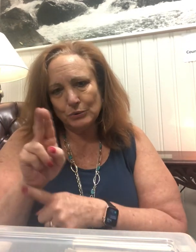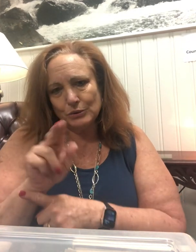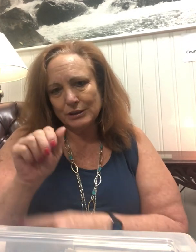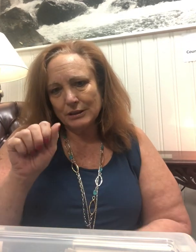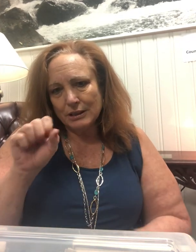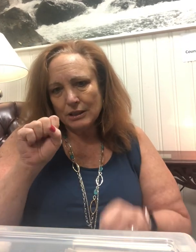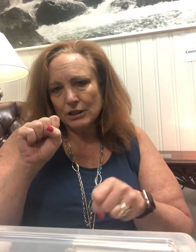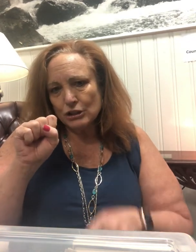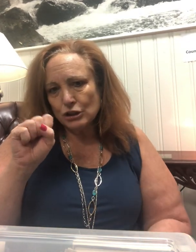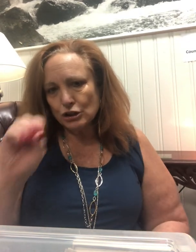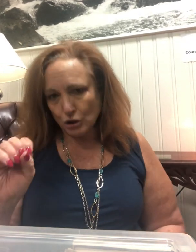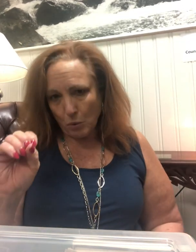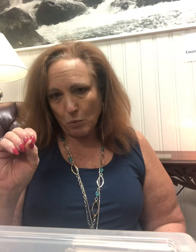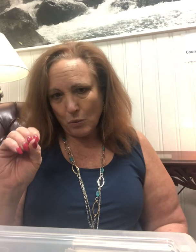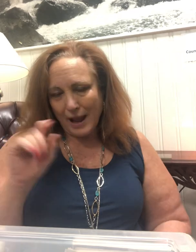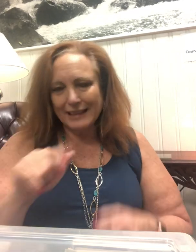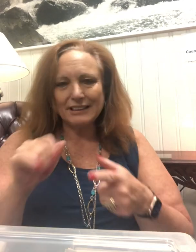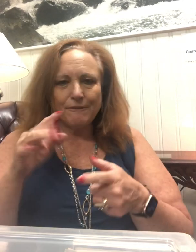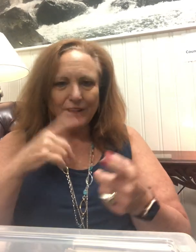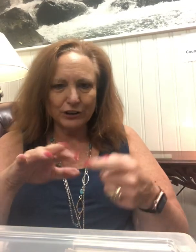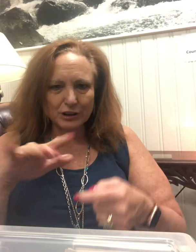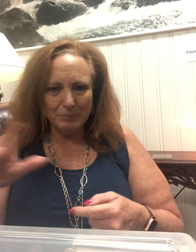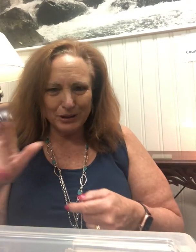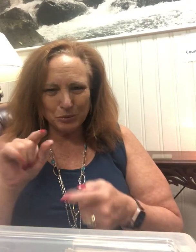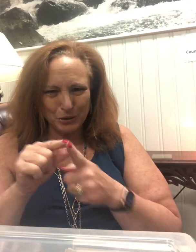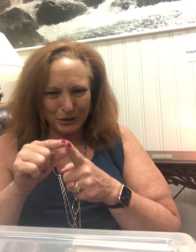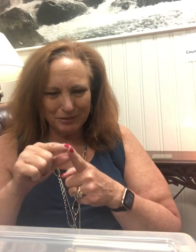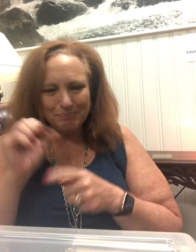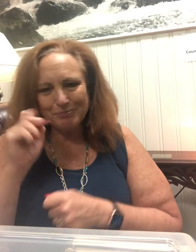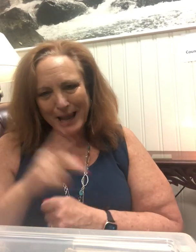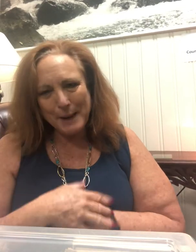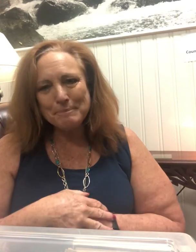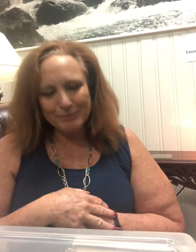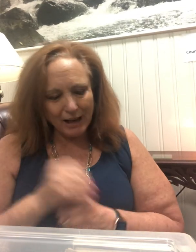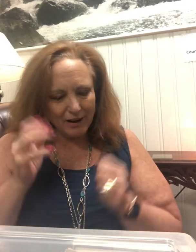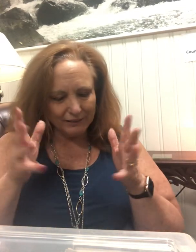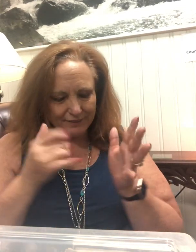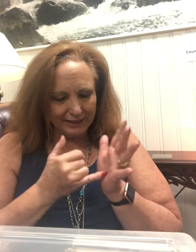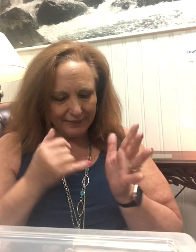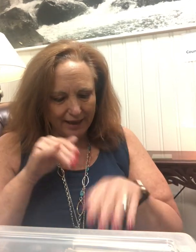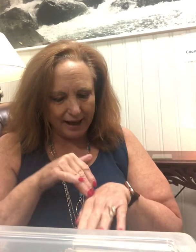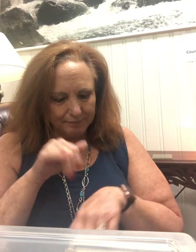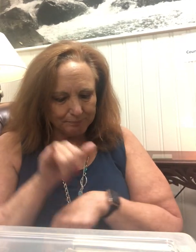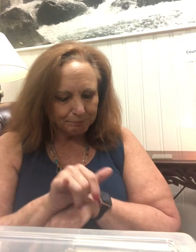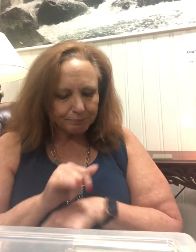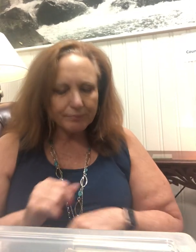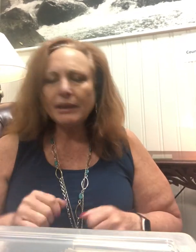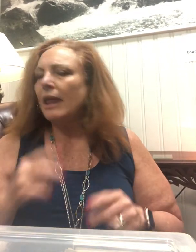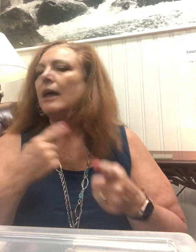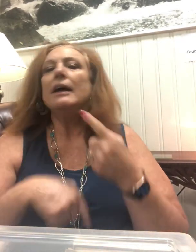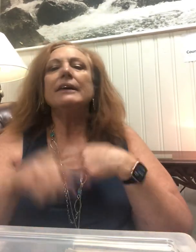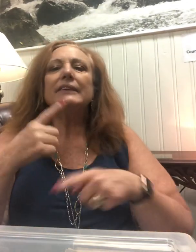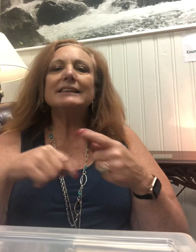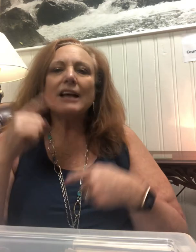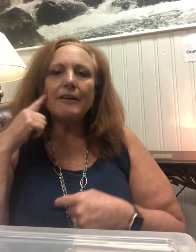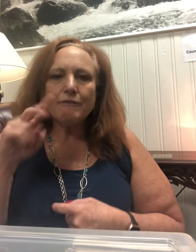use so as a finger-spelled word. Okay, and I'll leave it at that. The sign